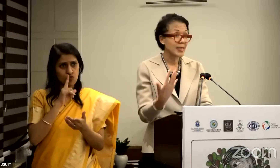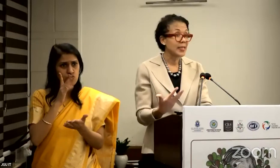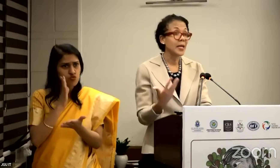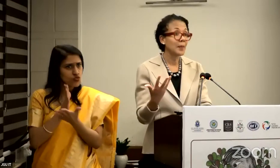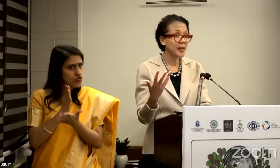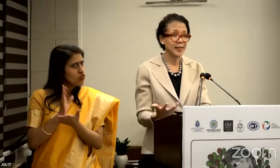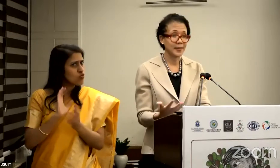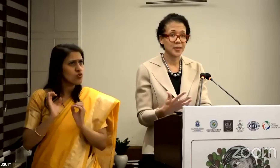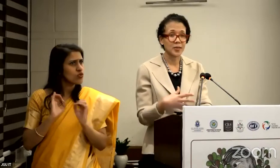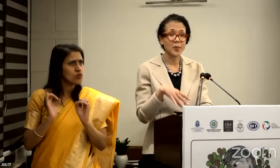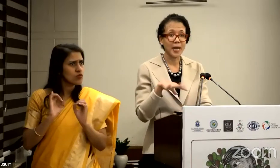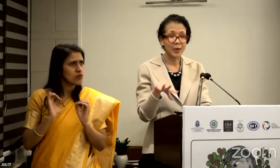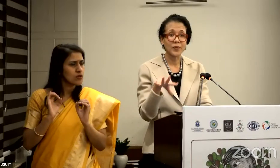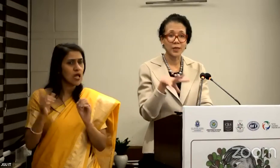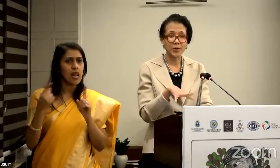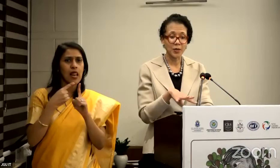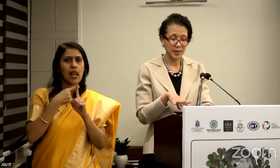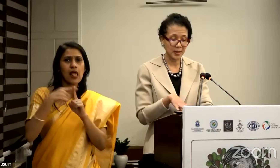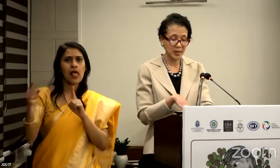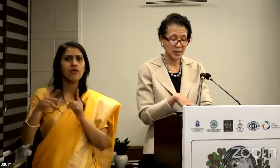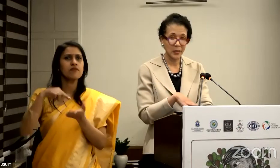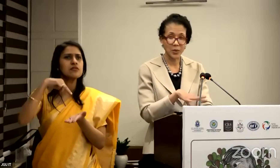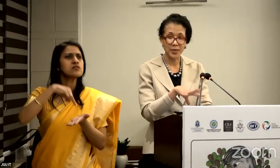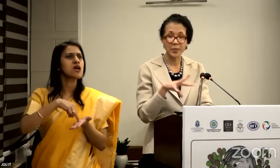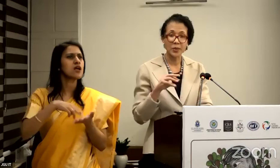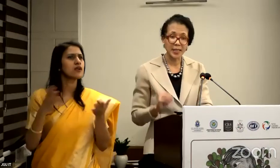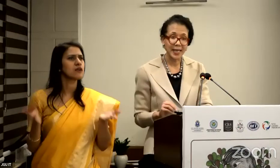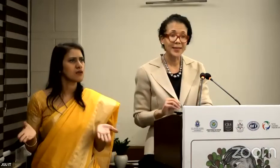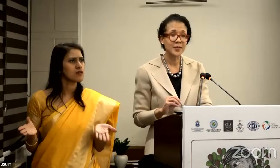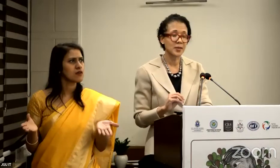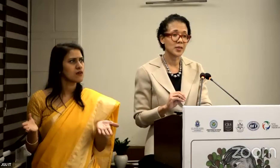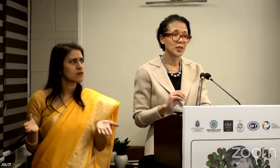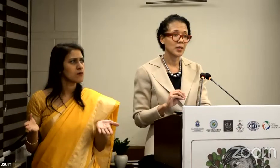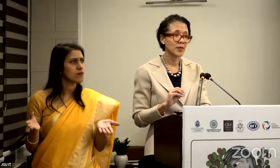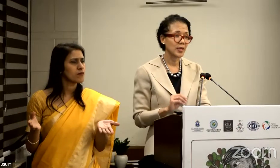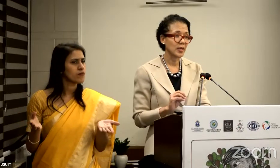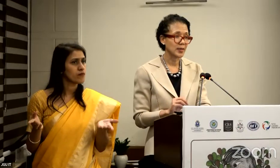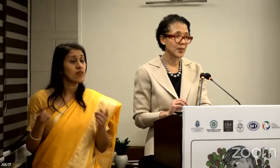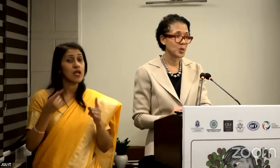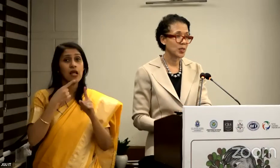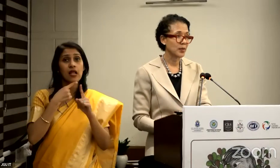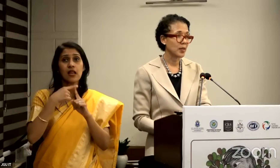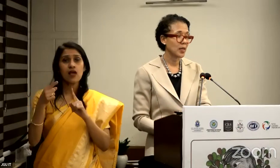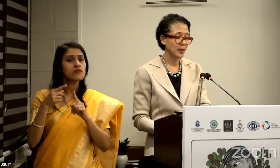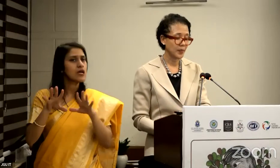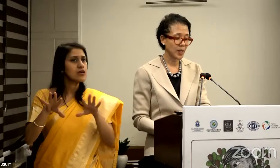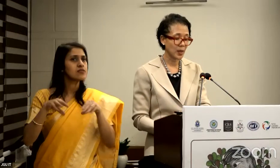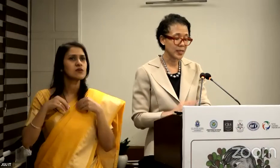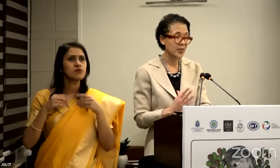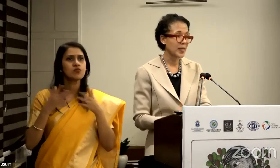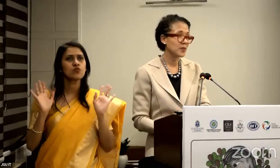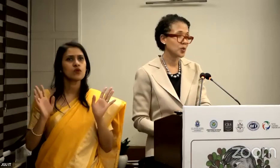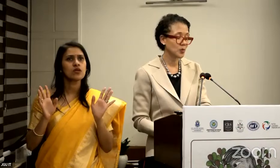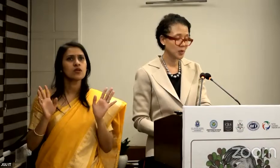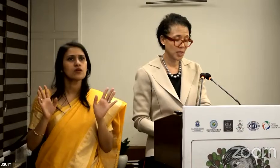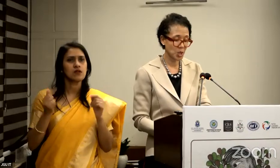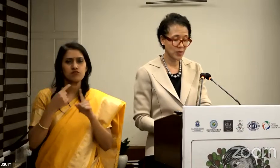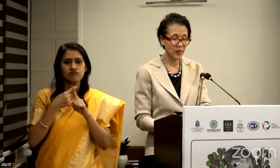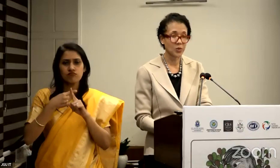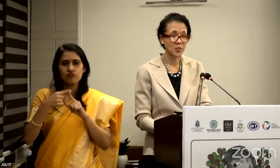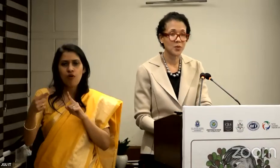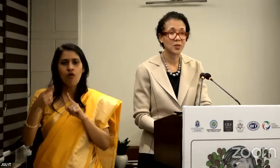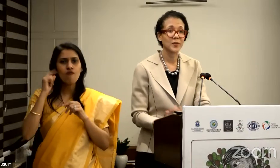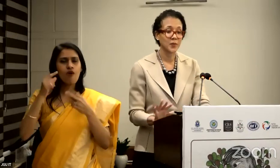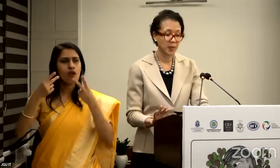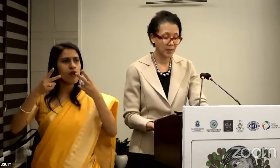really stand up against the powerful interests that were assembled against the exception, an expansive interpretation